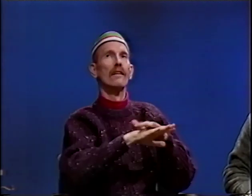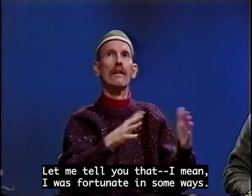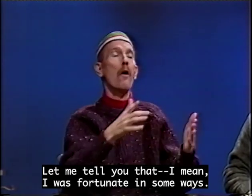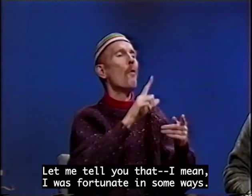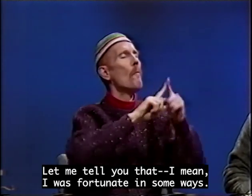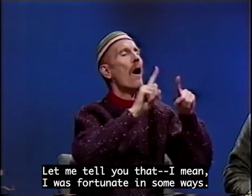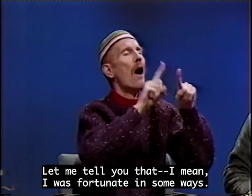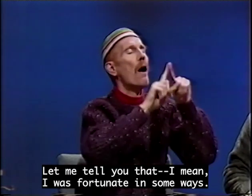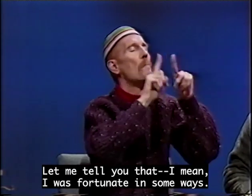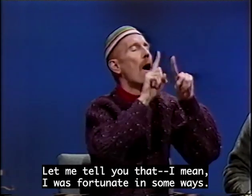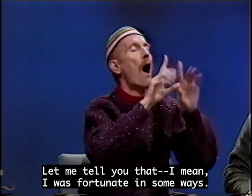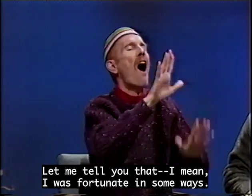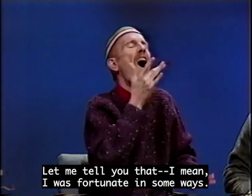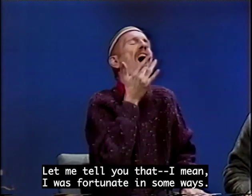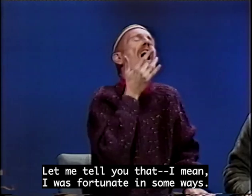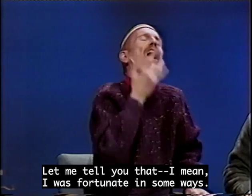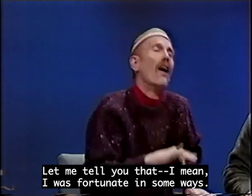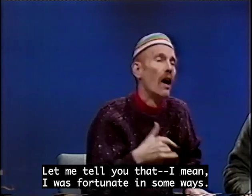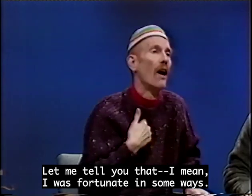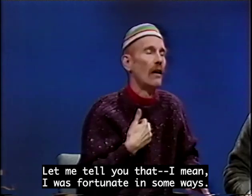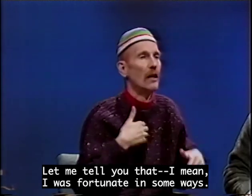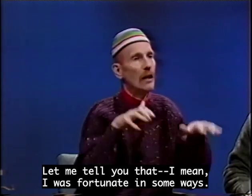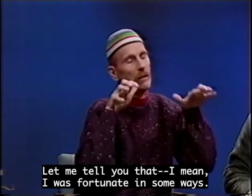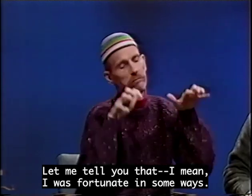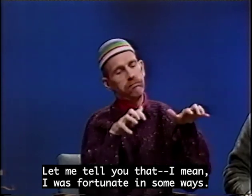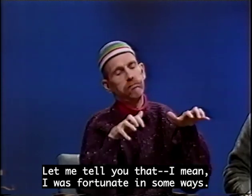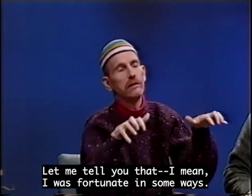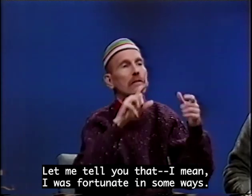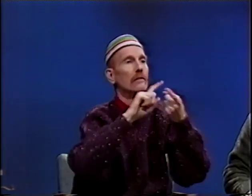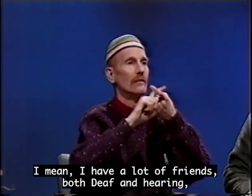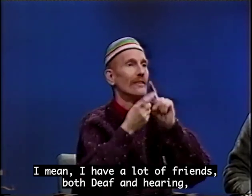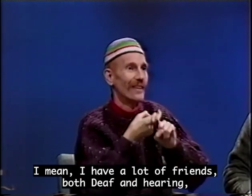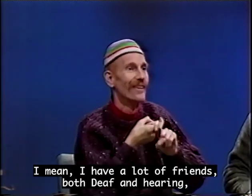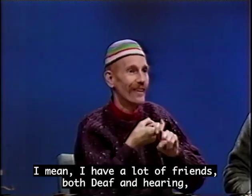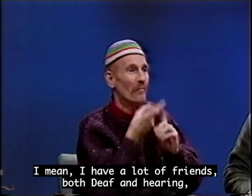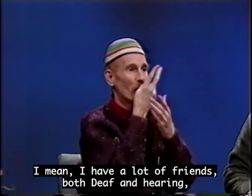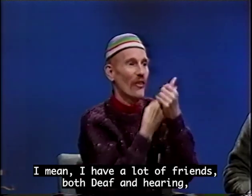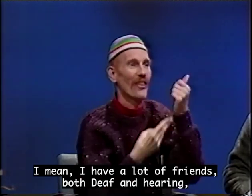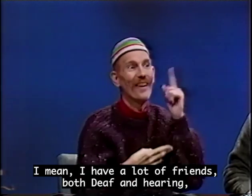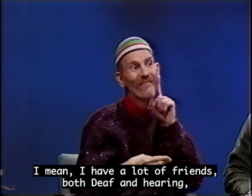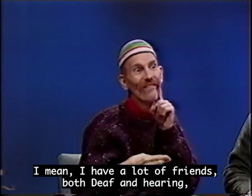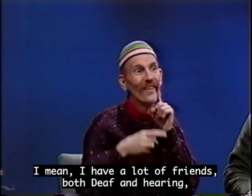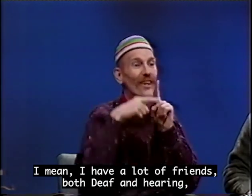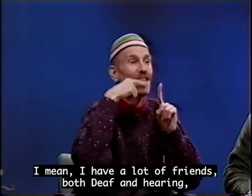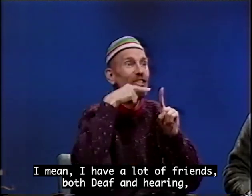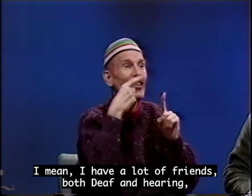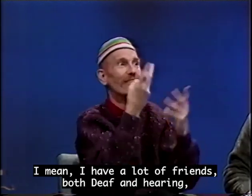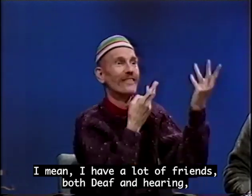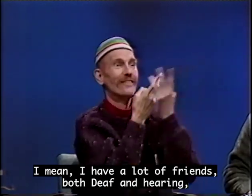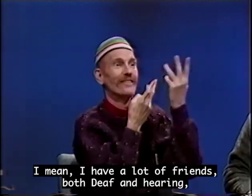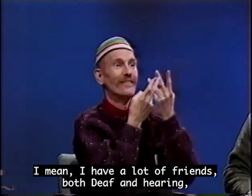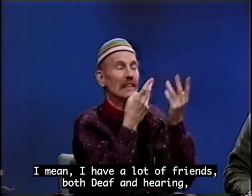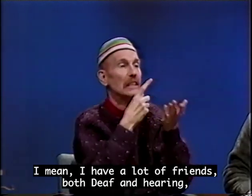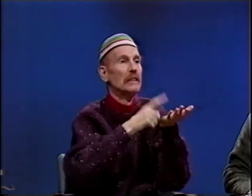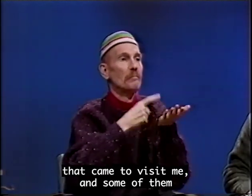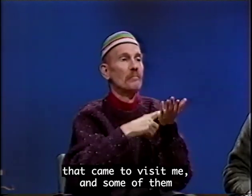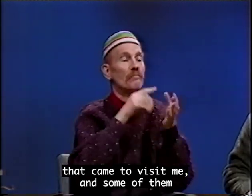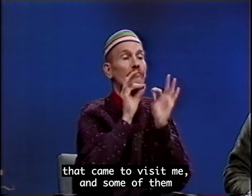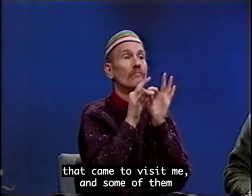Let me tell you that, I mean, I was fortunate in some ways. I mean, I have a lot of friends, both deaf and hearing, that came to visit